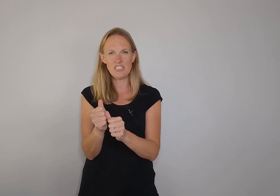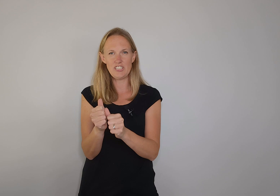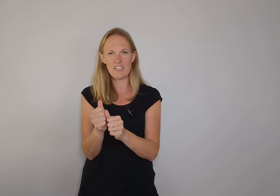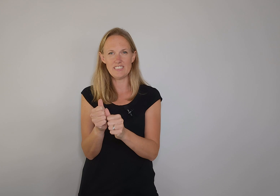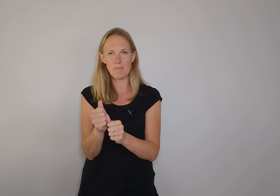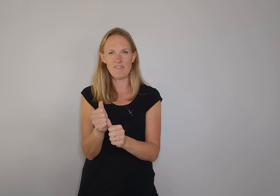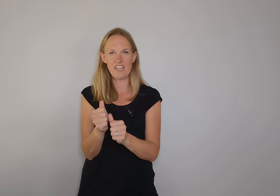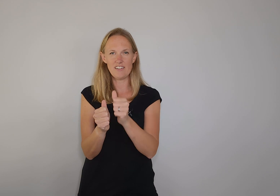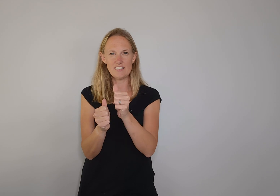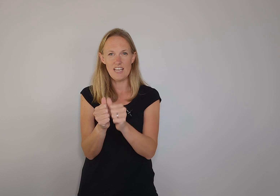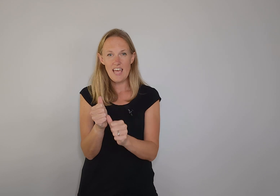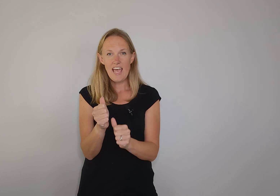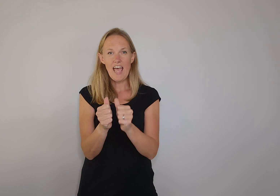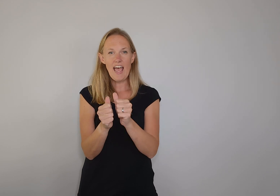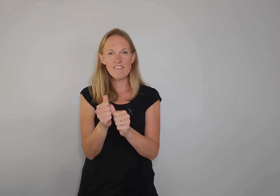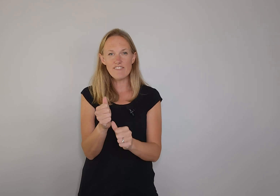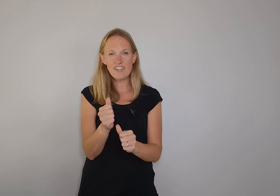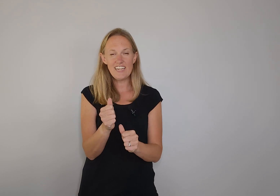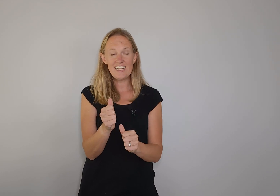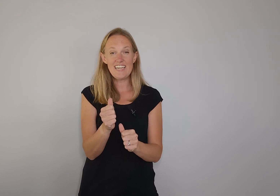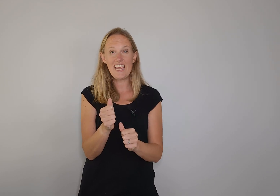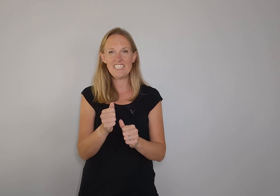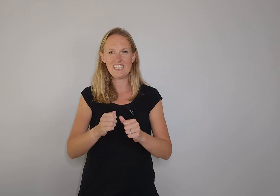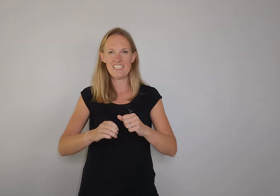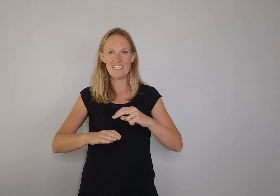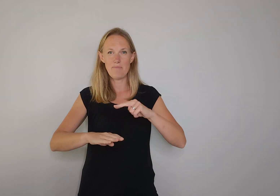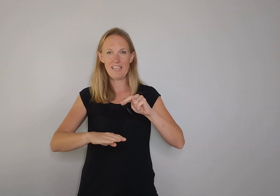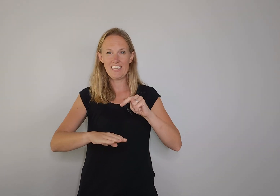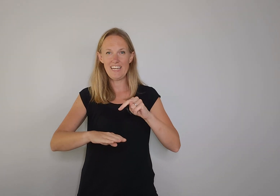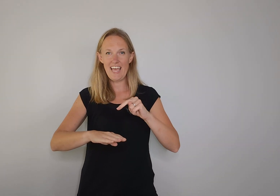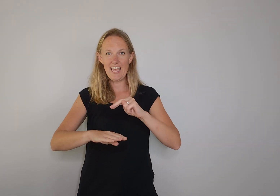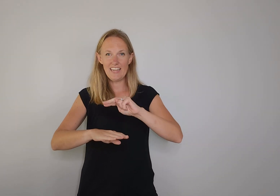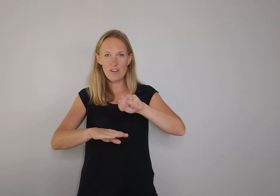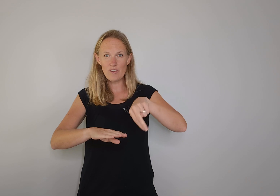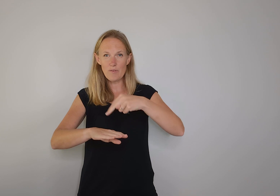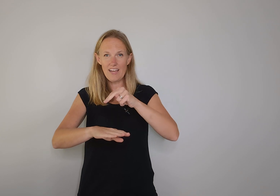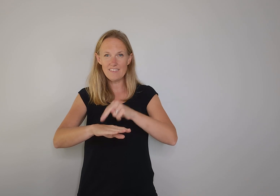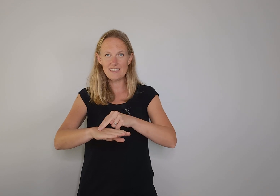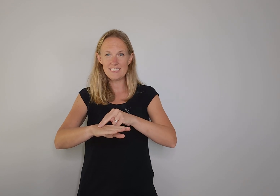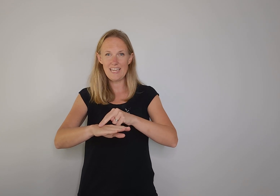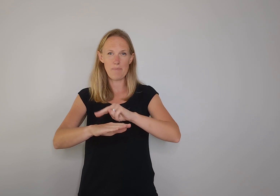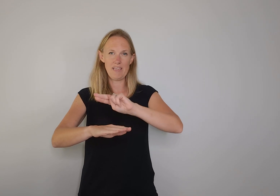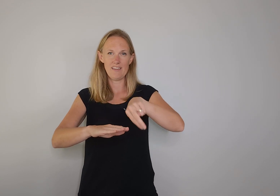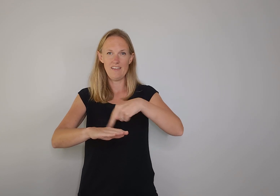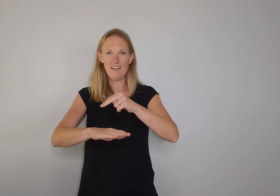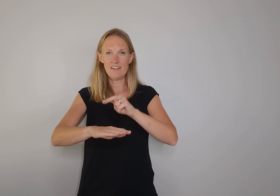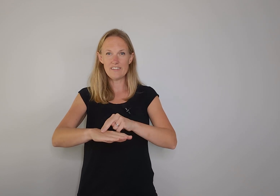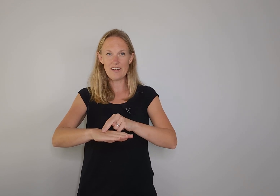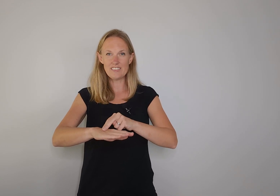your non-dominant fingers. Every nation, making an N, going around, and then tapping on your